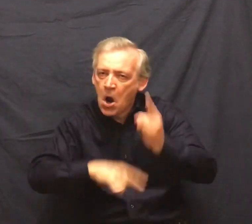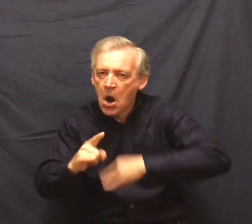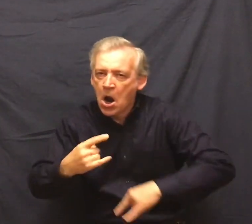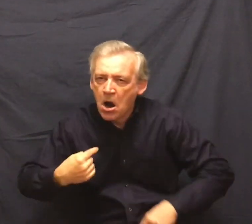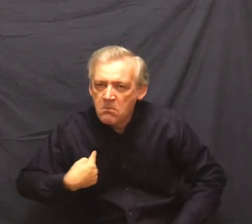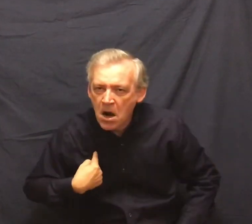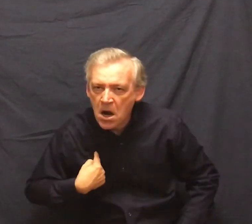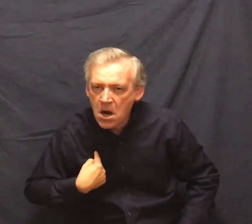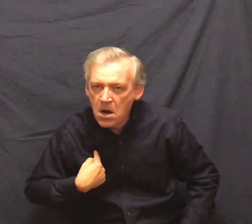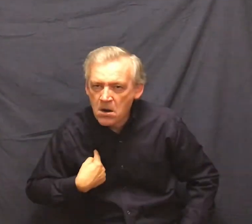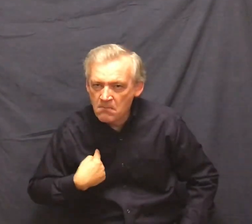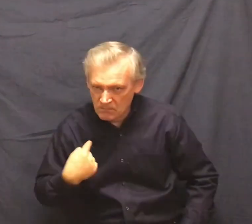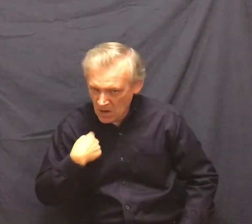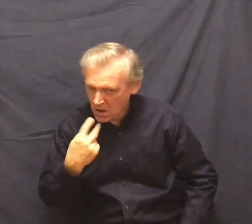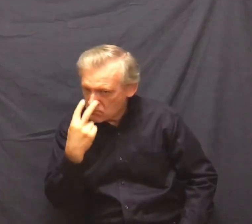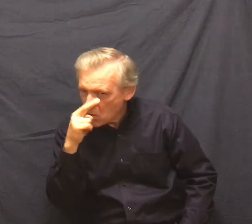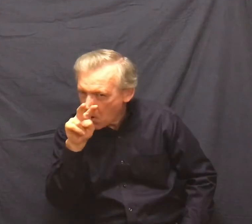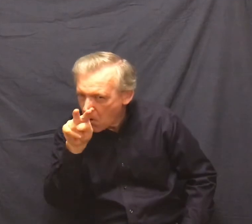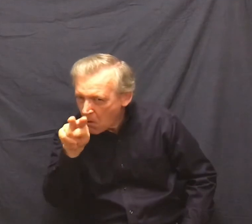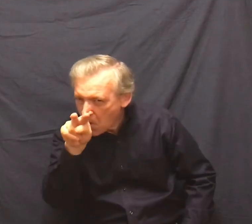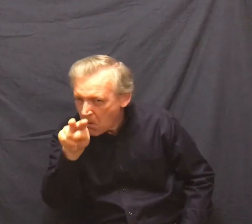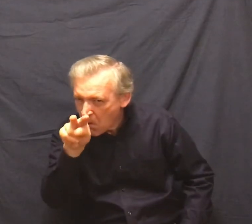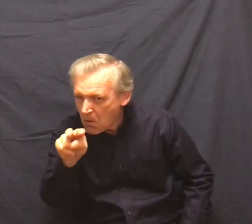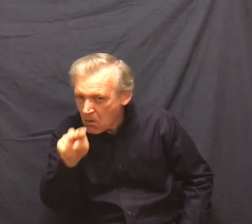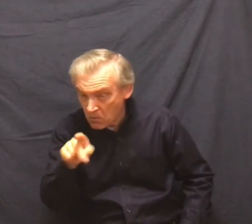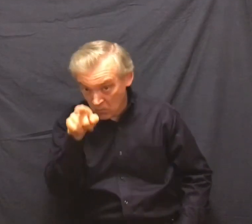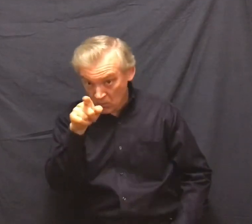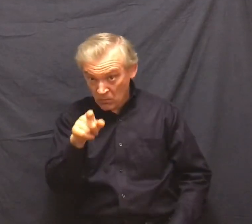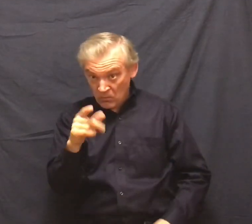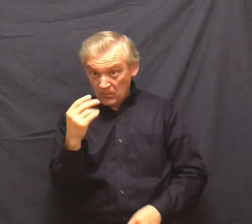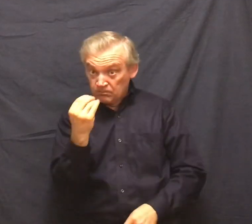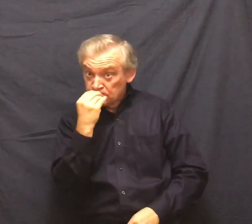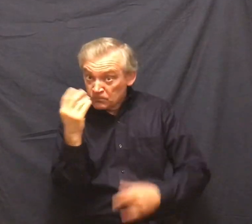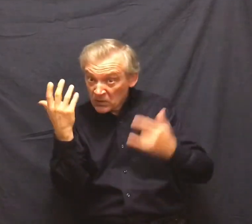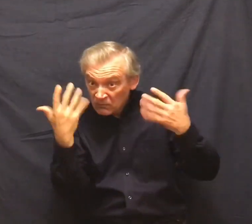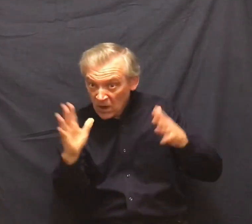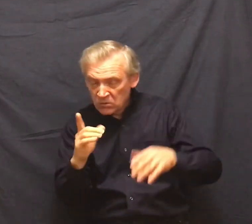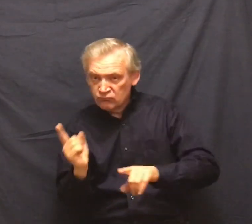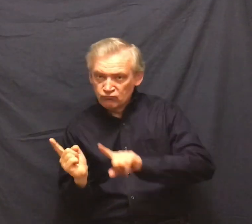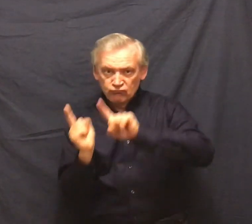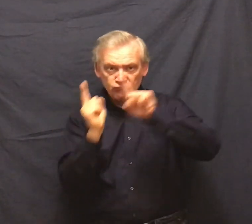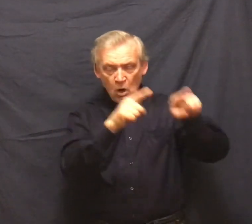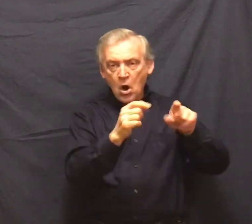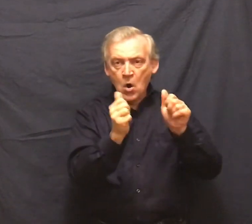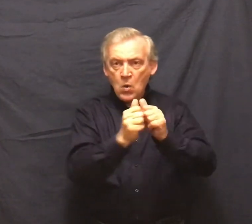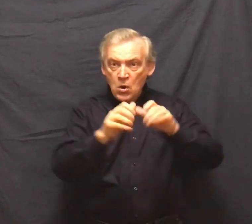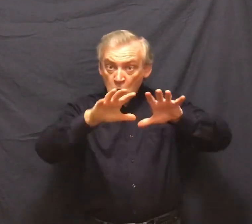grain teams after dinner. They're picking up barley at the threshing machine. Go out with Slim's team.